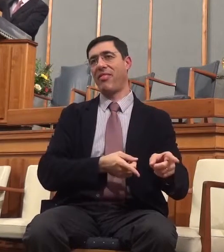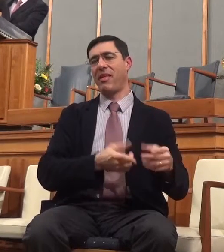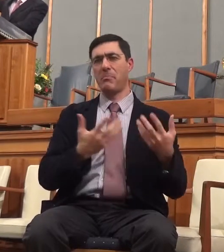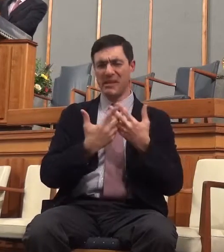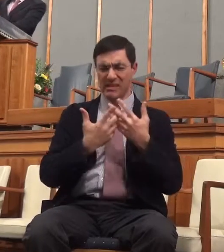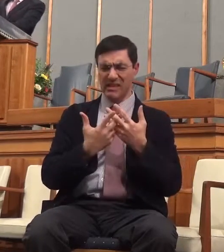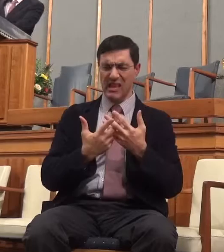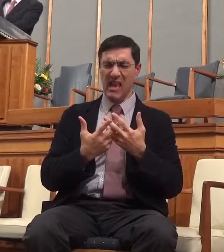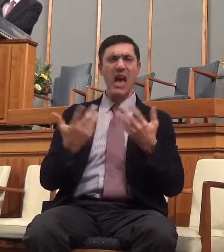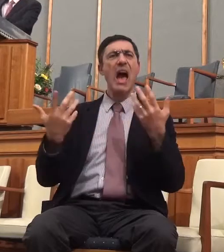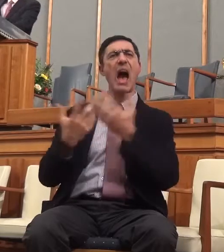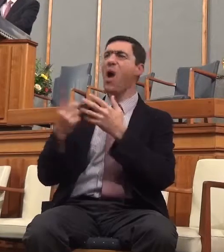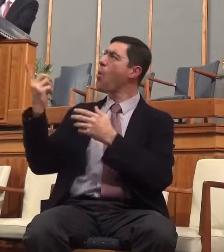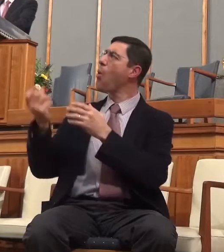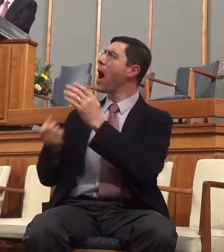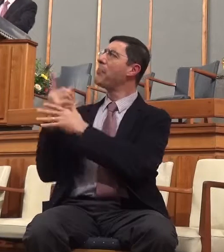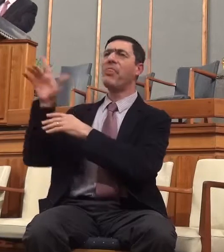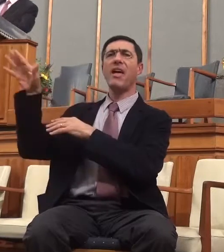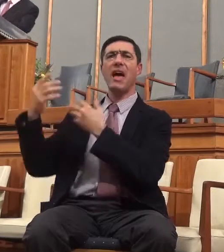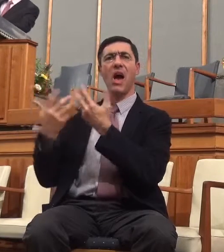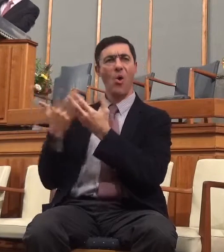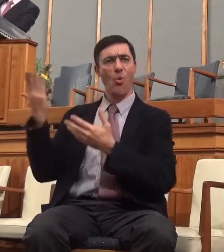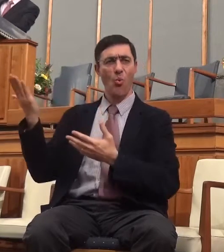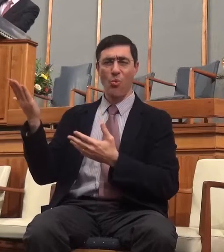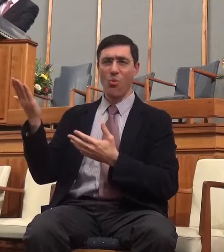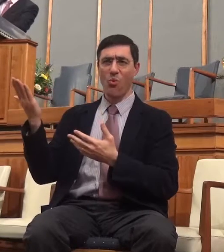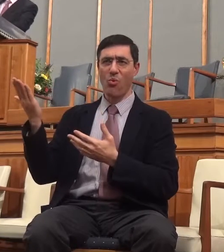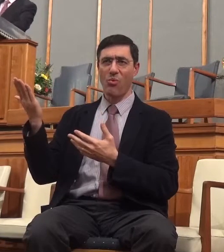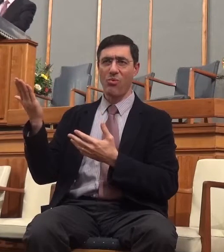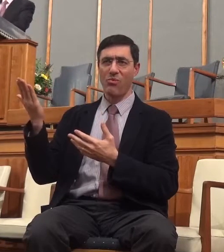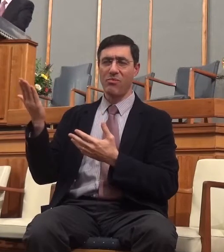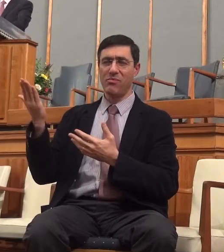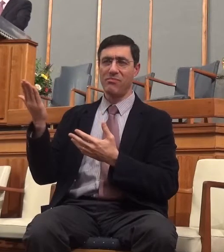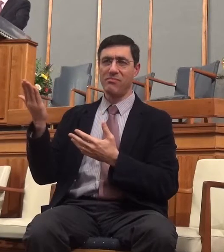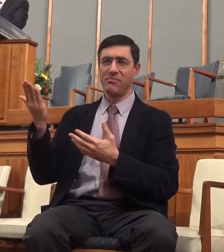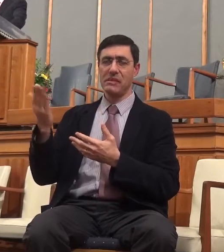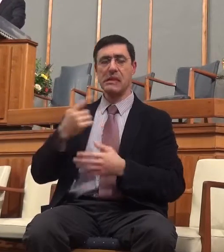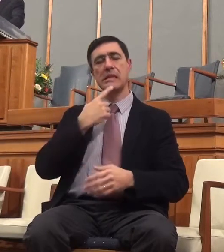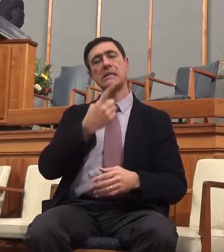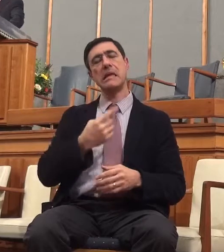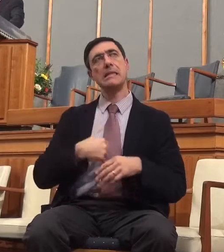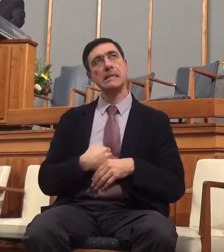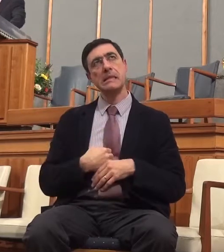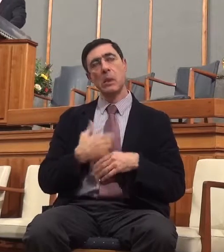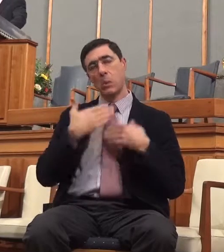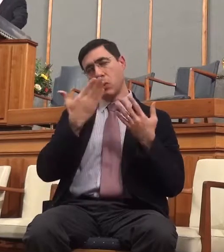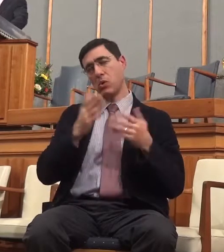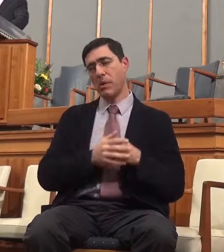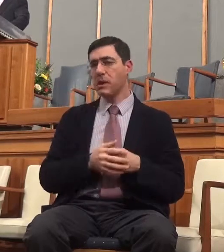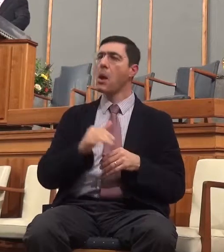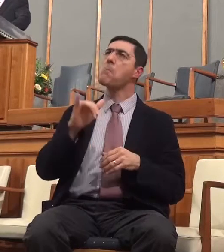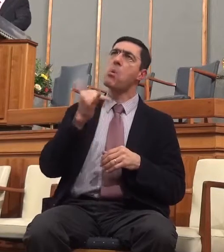us, at the present time, and floated billions of miles